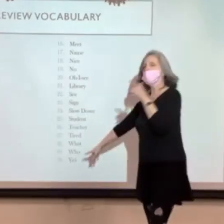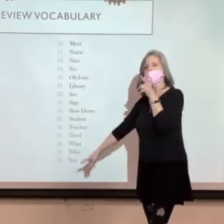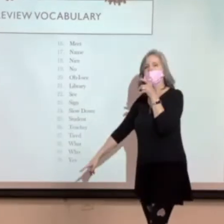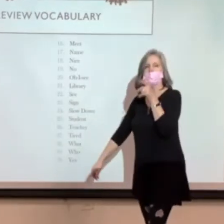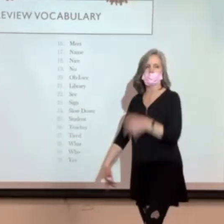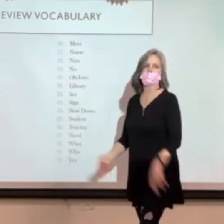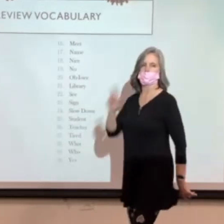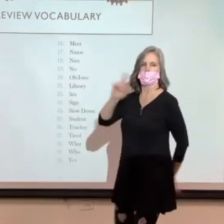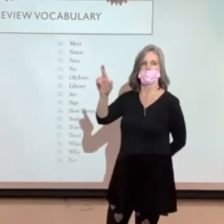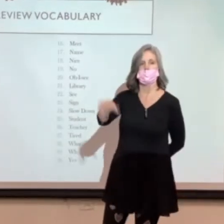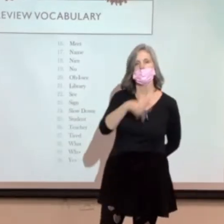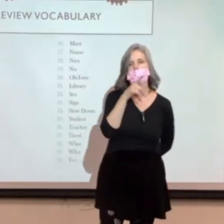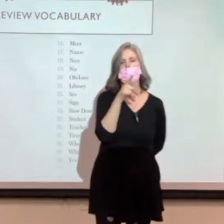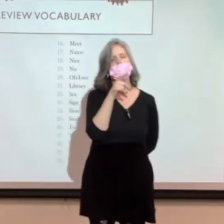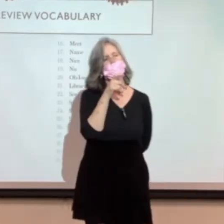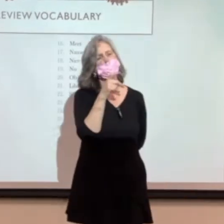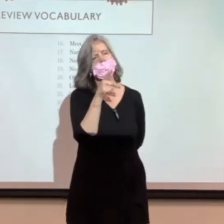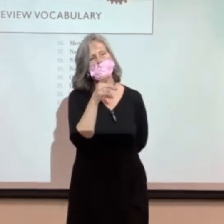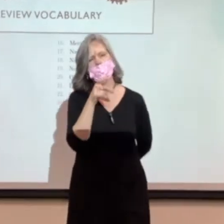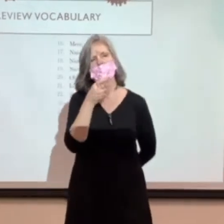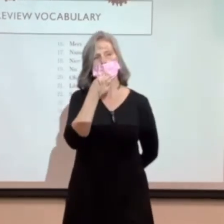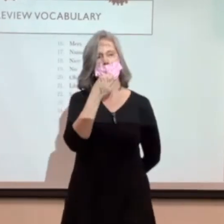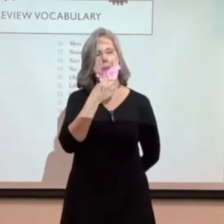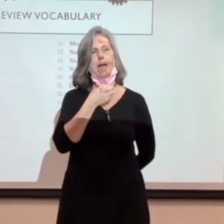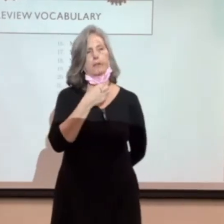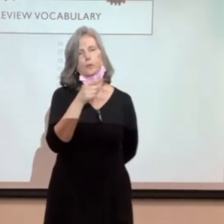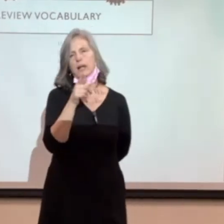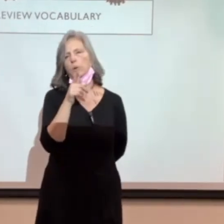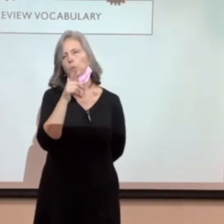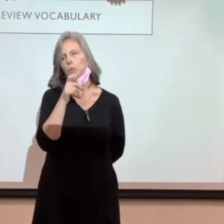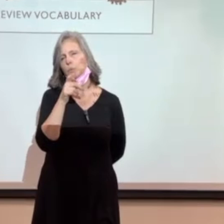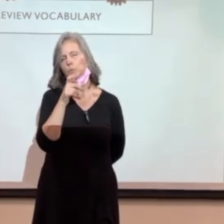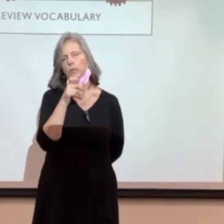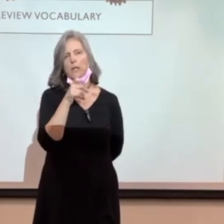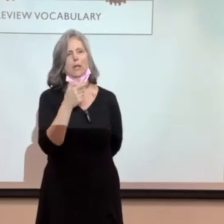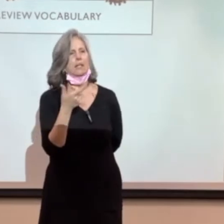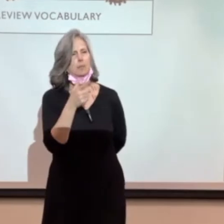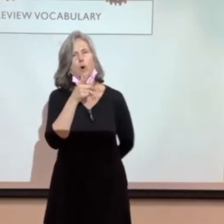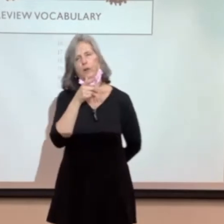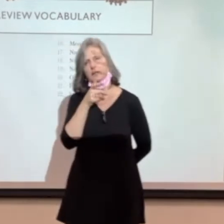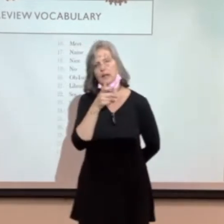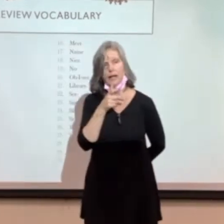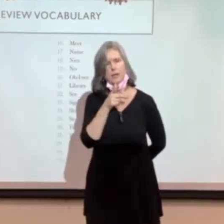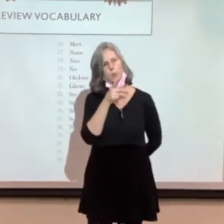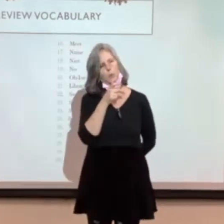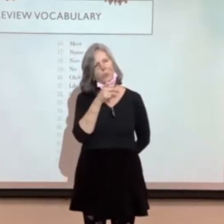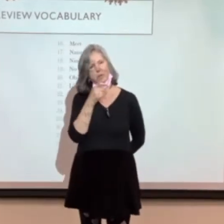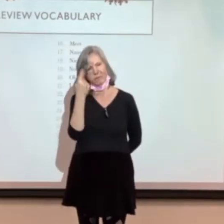Who? Oh, I'm gonna sign with my right hand. Who? Of course, my mouth goes down because that's part of the sign, the